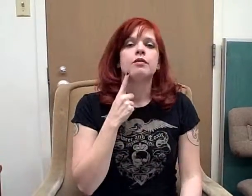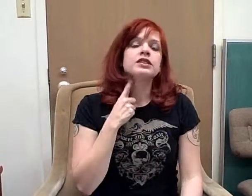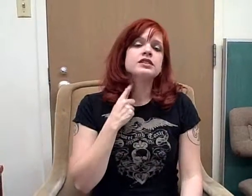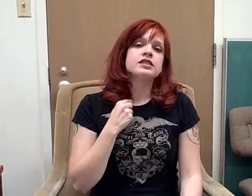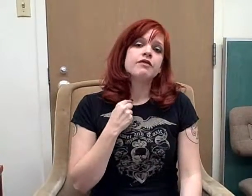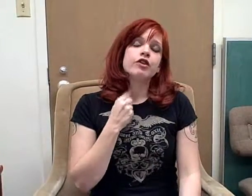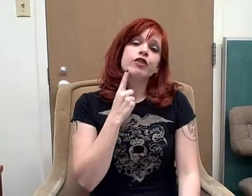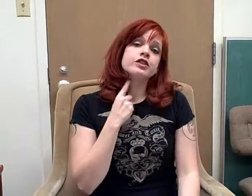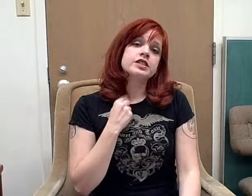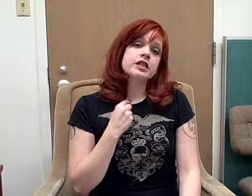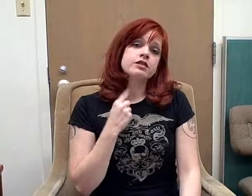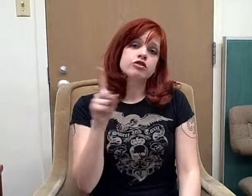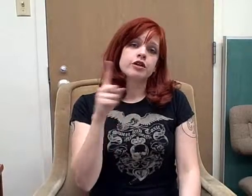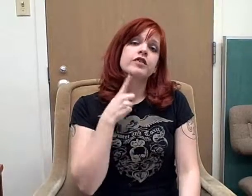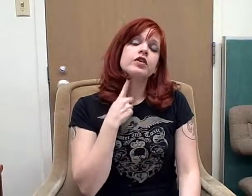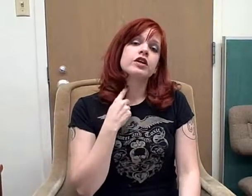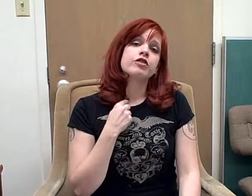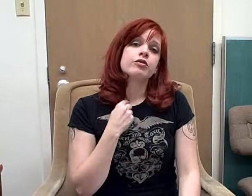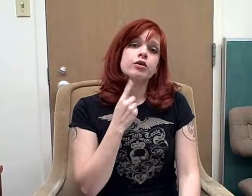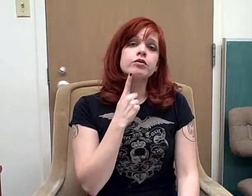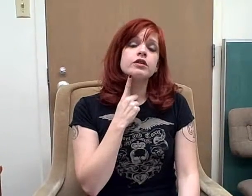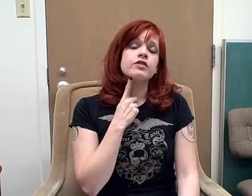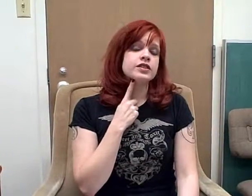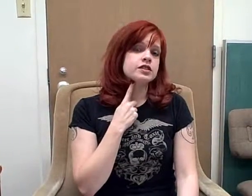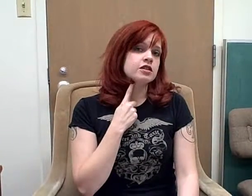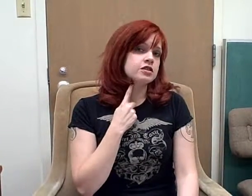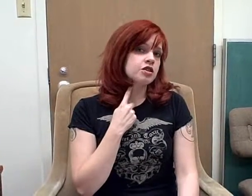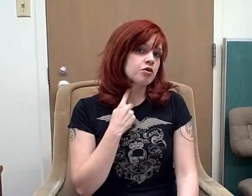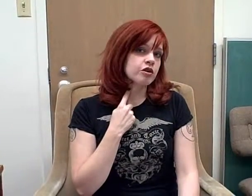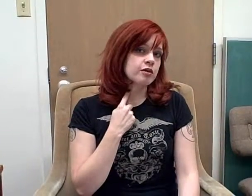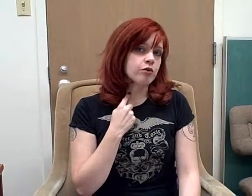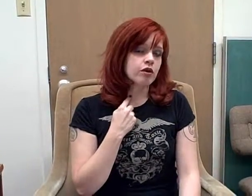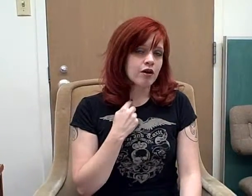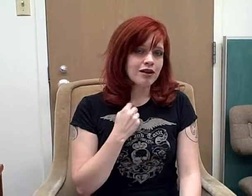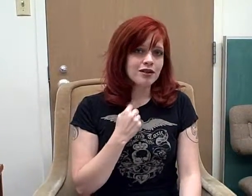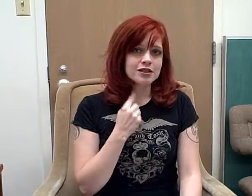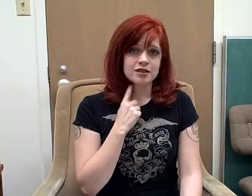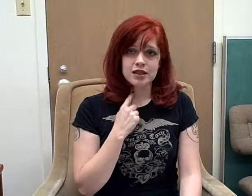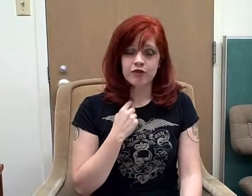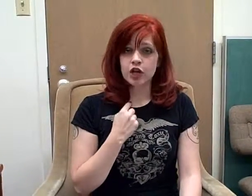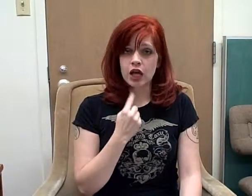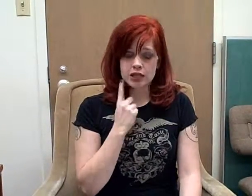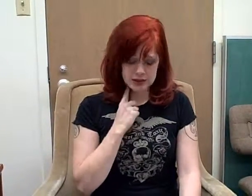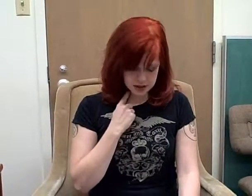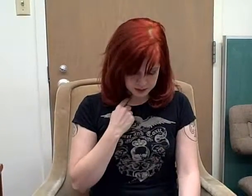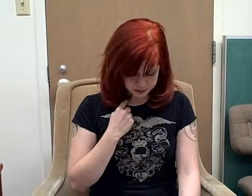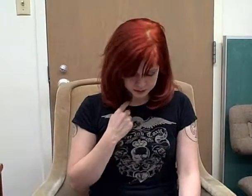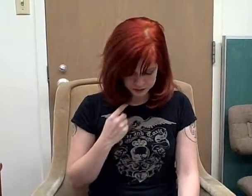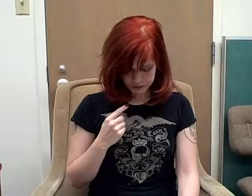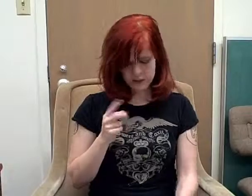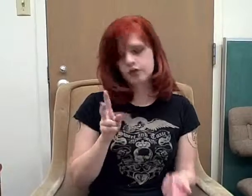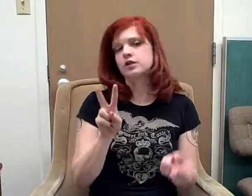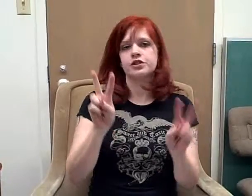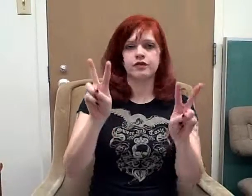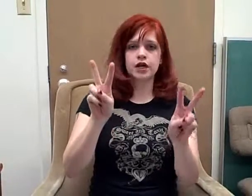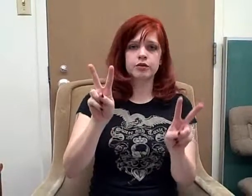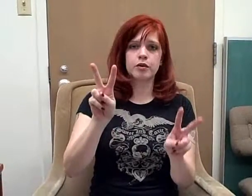This is the sign for thirsty. Draw your finger down your throat. If it's done slower and more longingly, it's the sign for lust. To fuck, remember